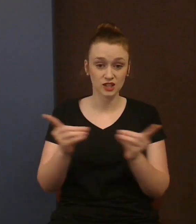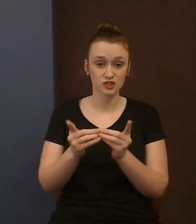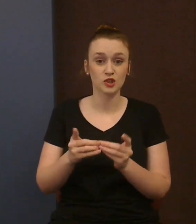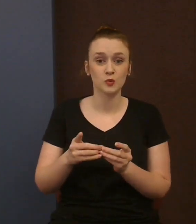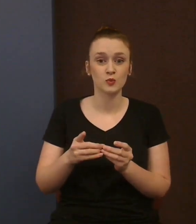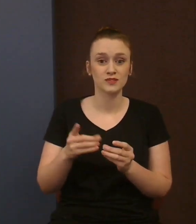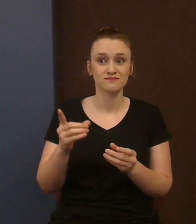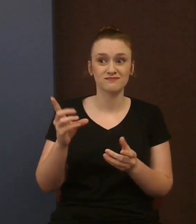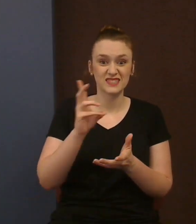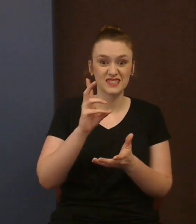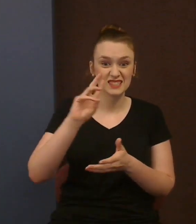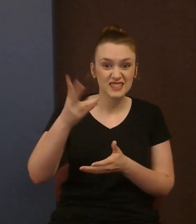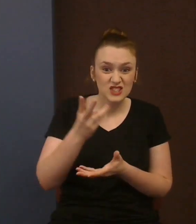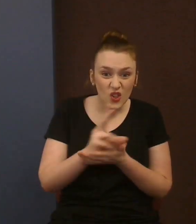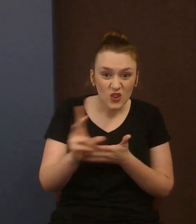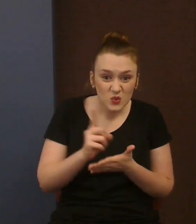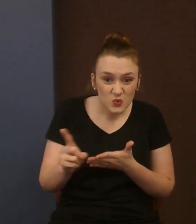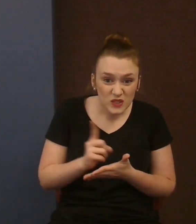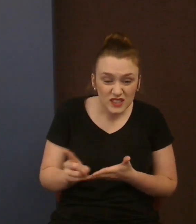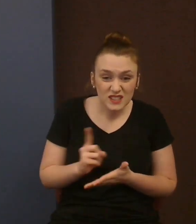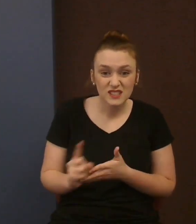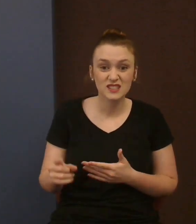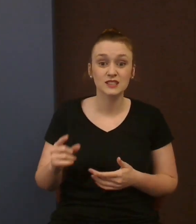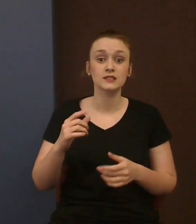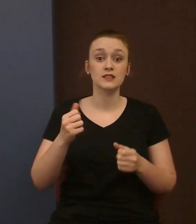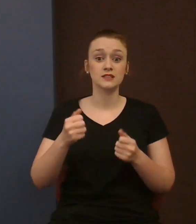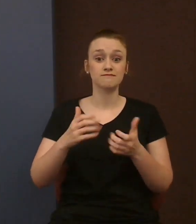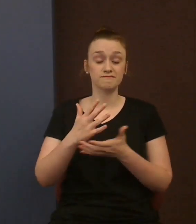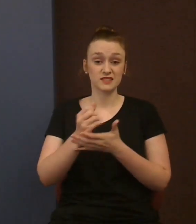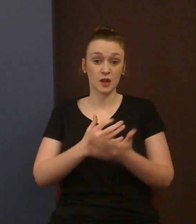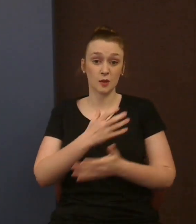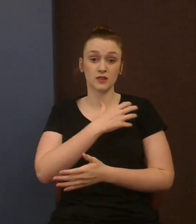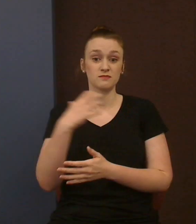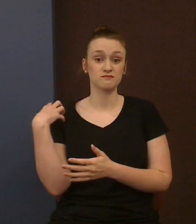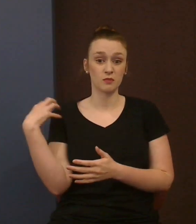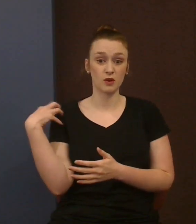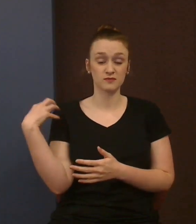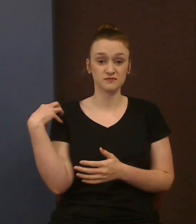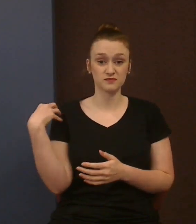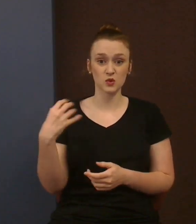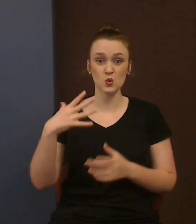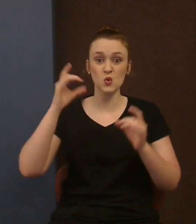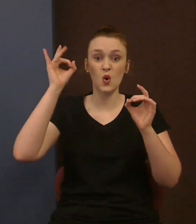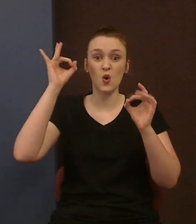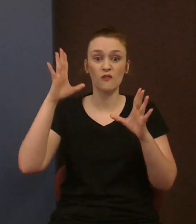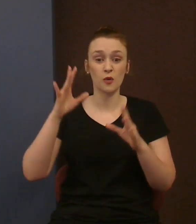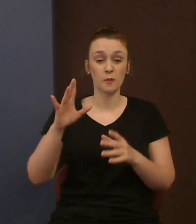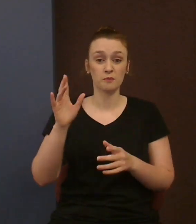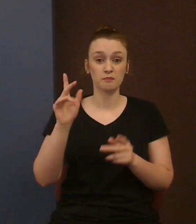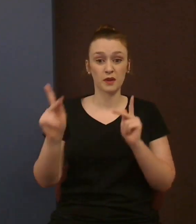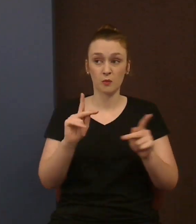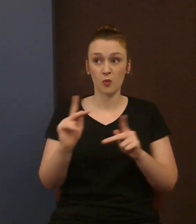employers, but some employers were so cruel at times that people caught talking, singing, or smoking would receive